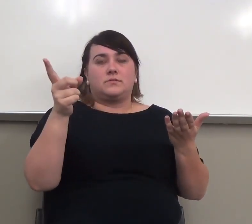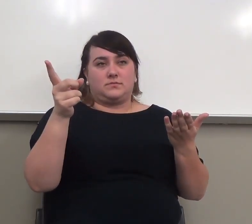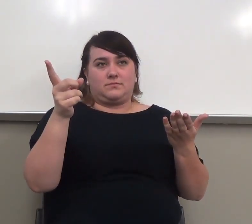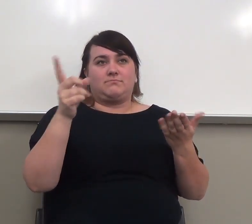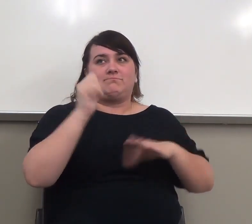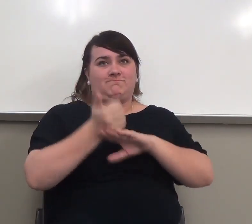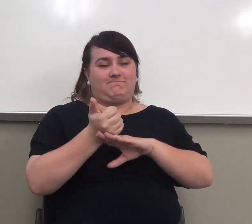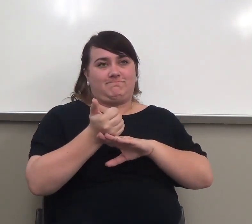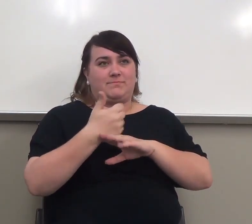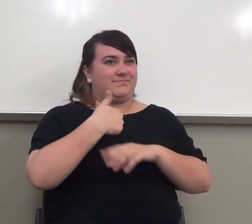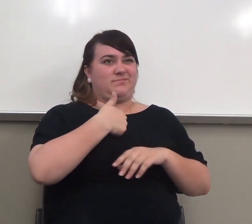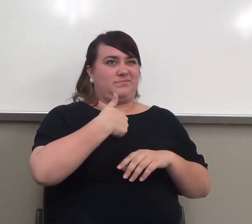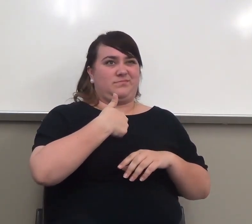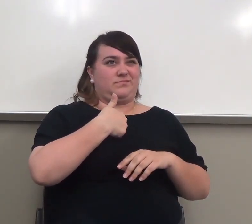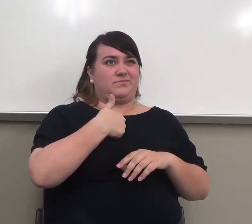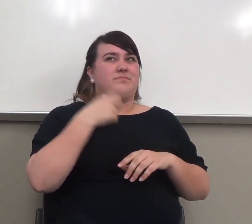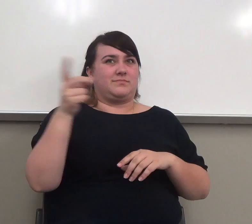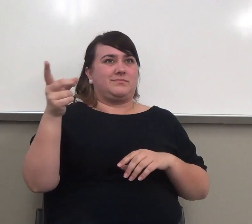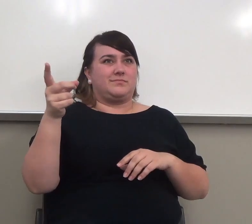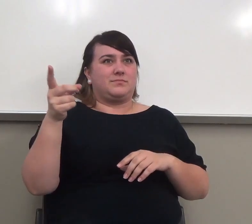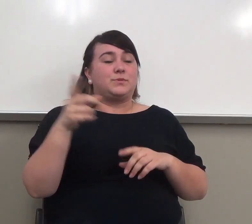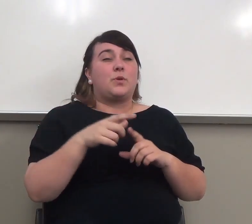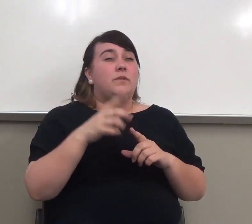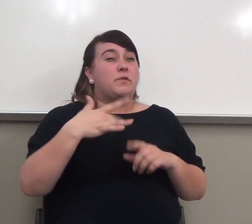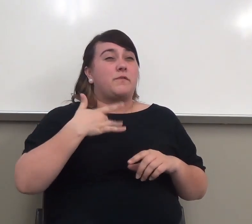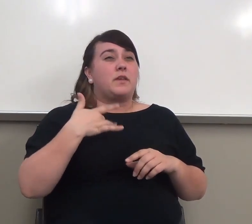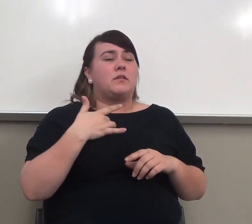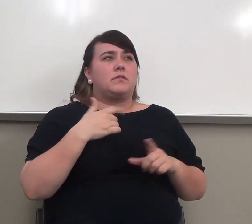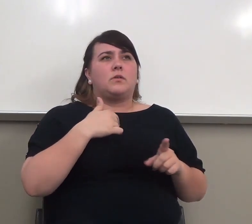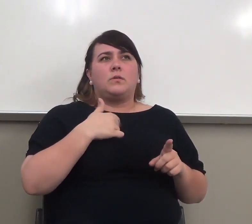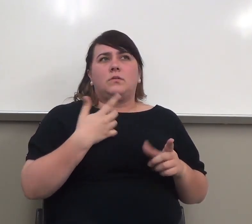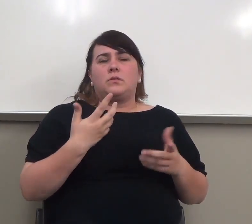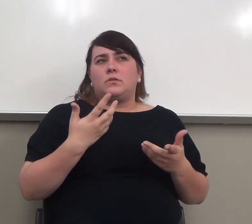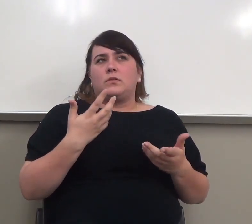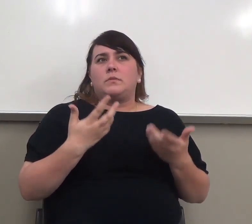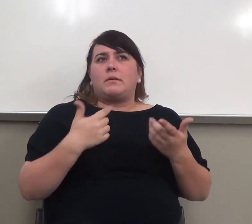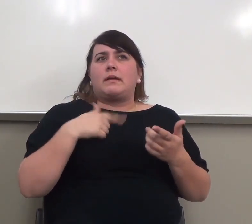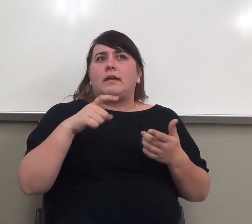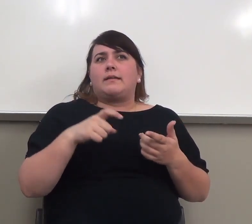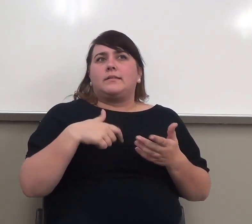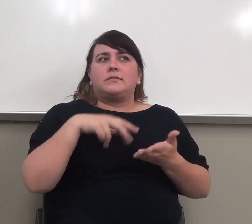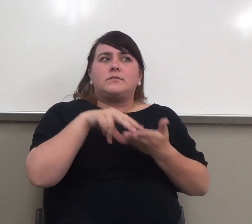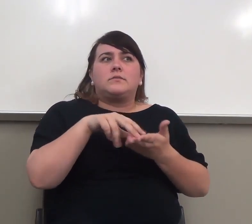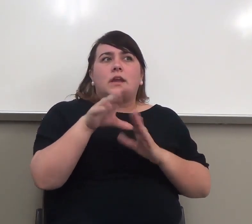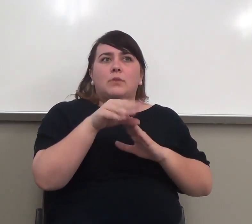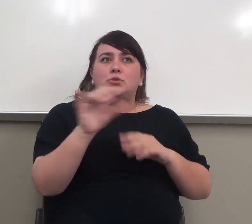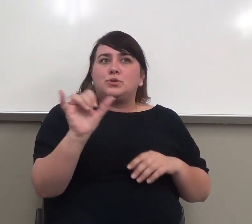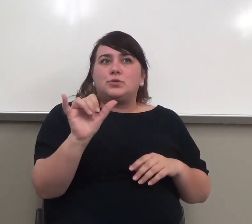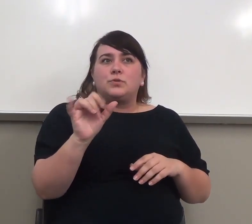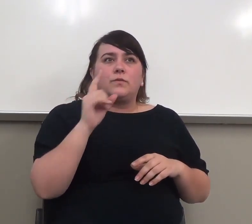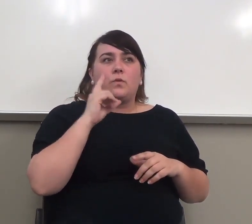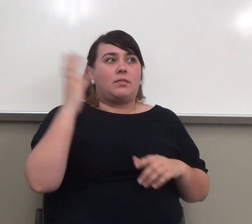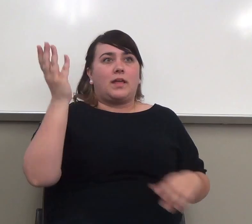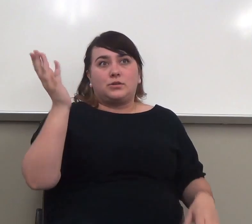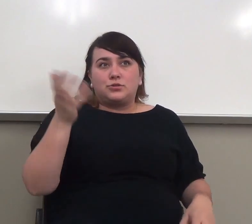the reason they're here, of course I would let them do it, but legally, supportive services is